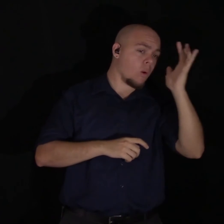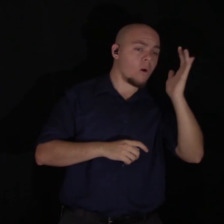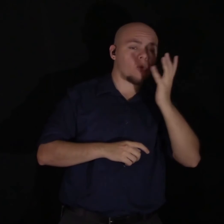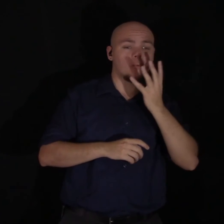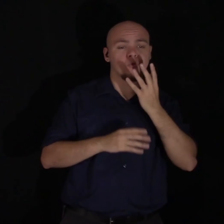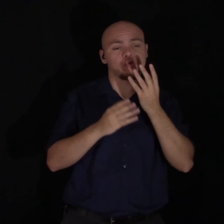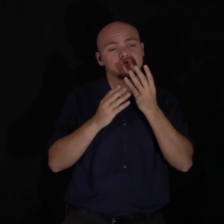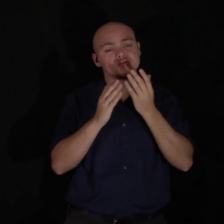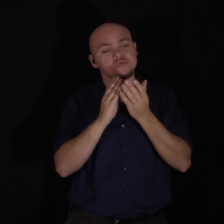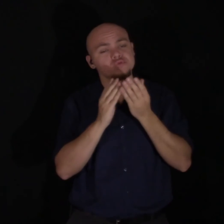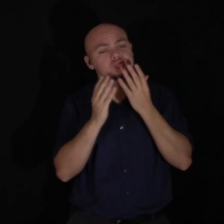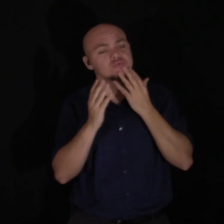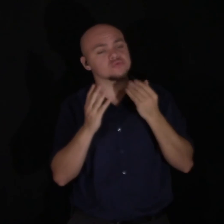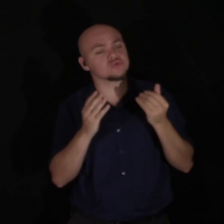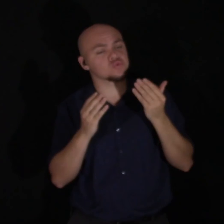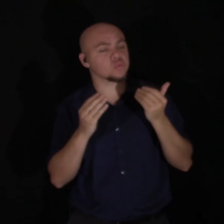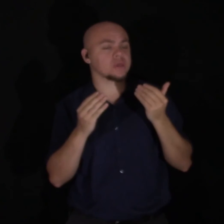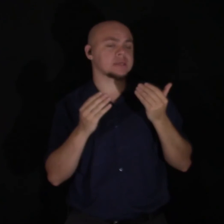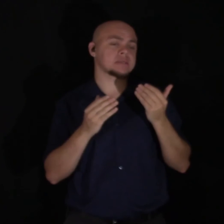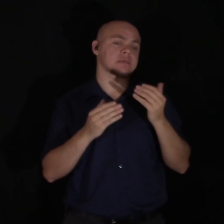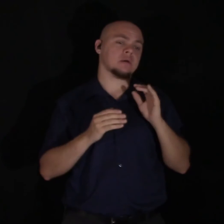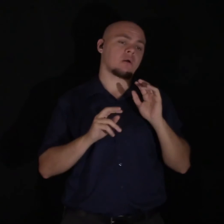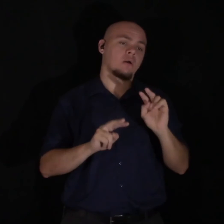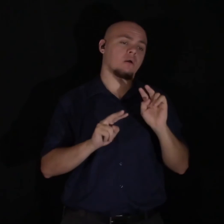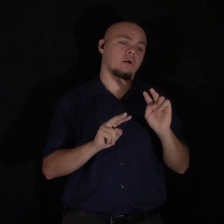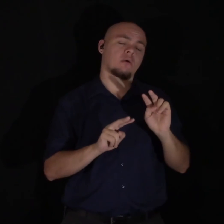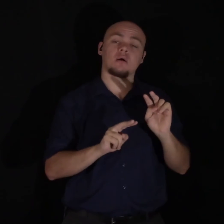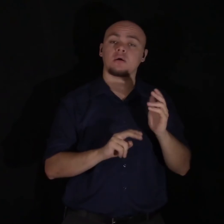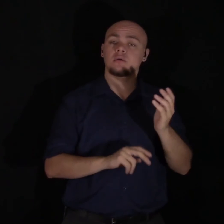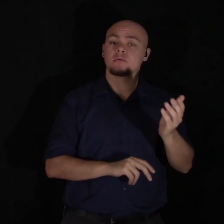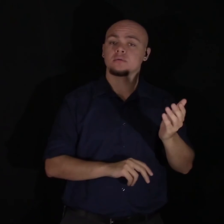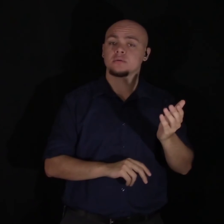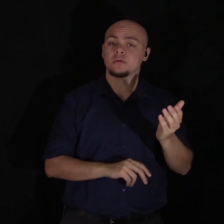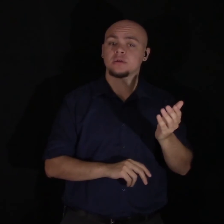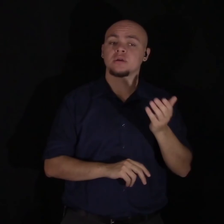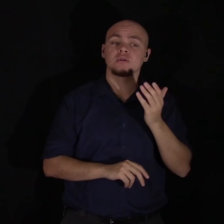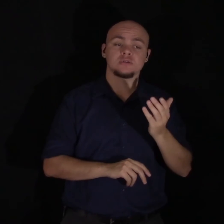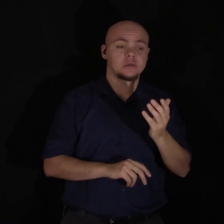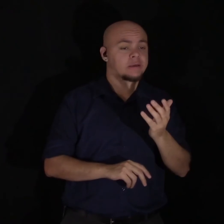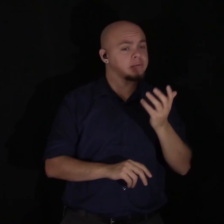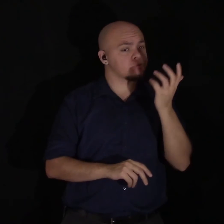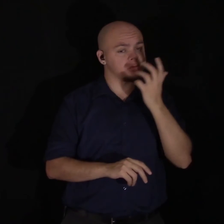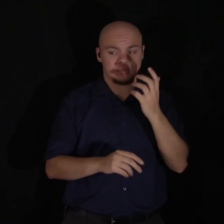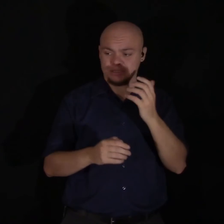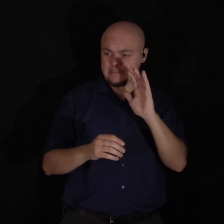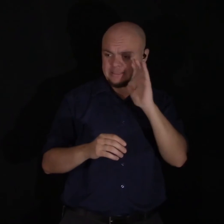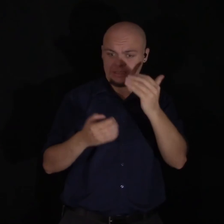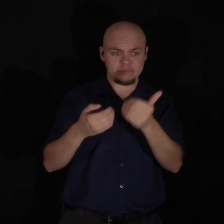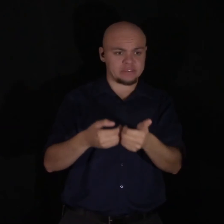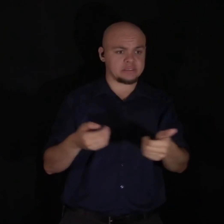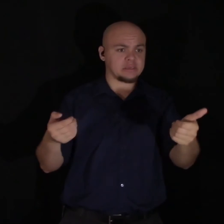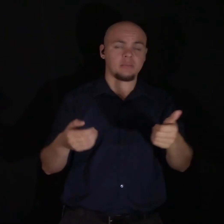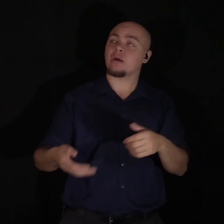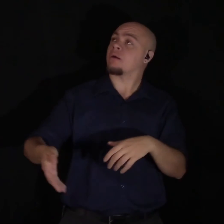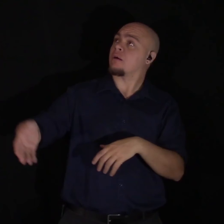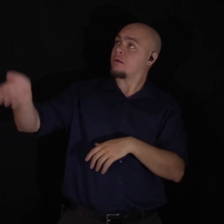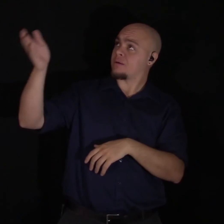none could behold her without looking on her as of a distinct species, a being heaven-sent and bearing a